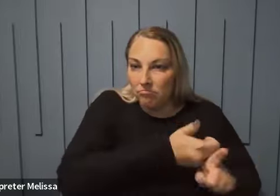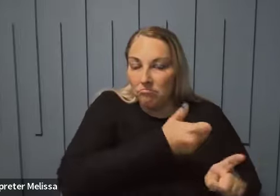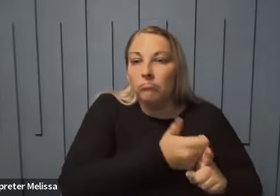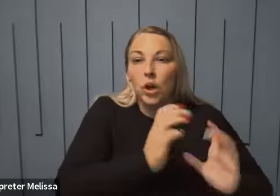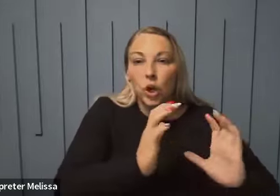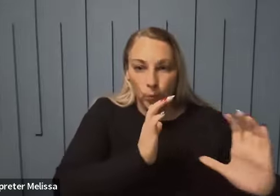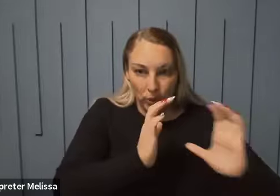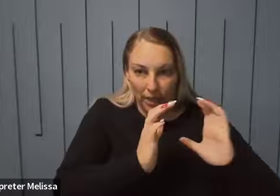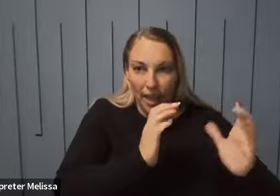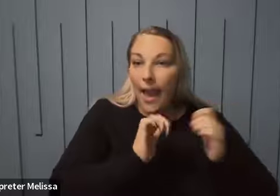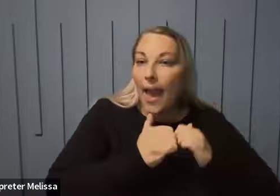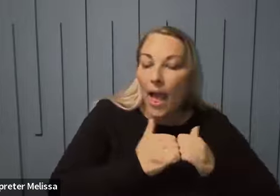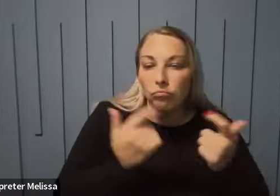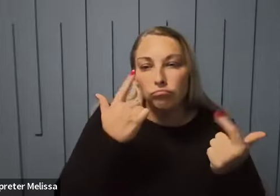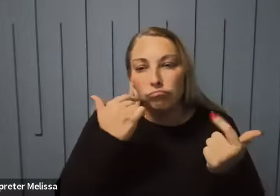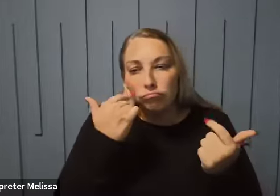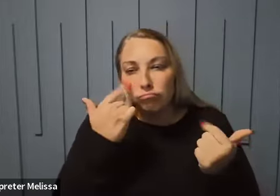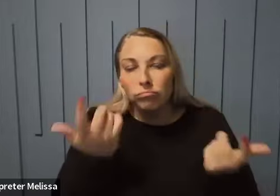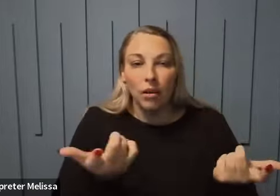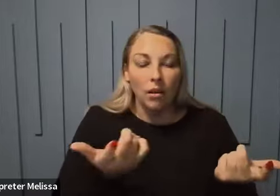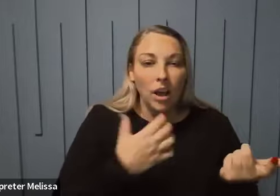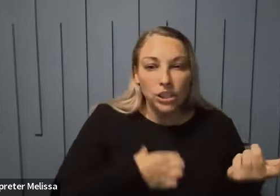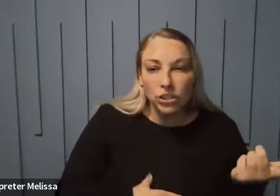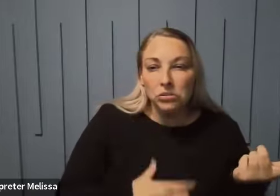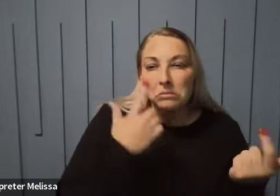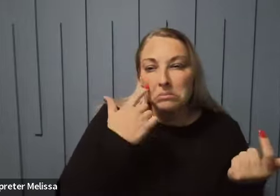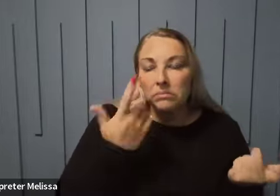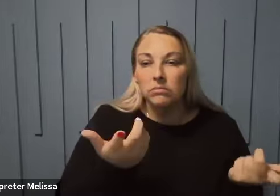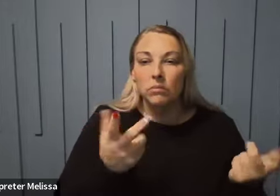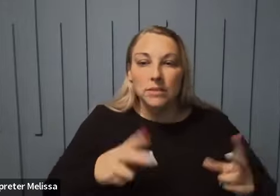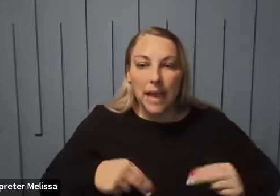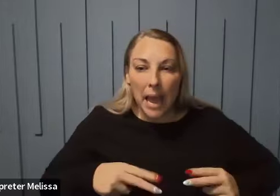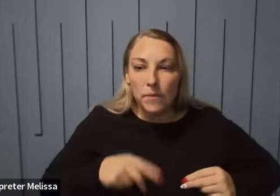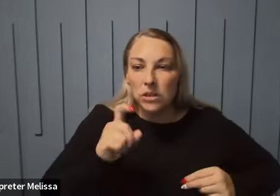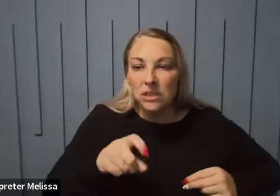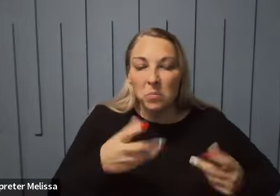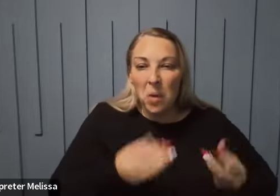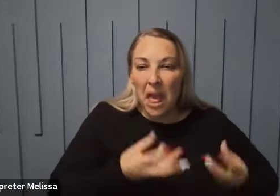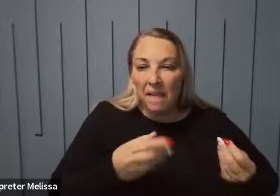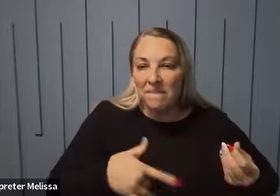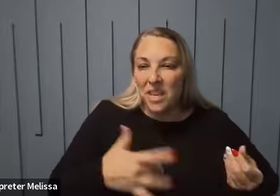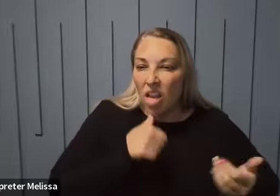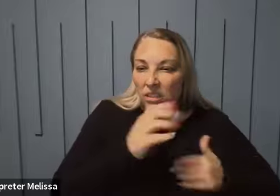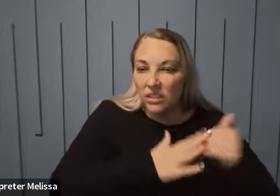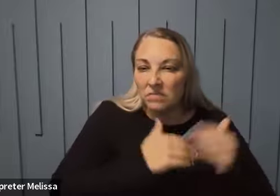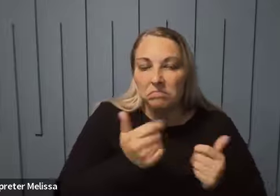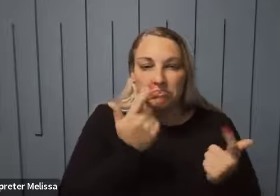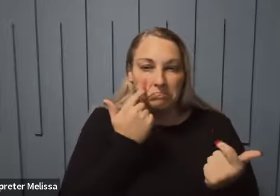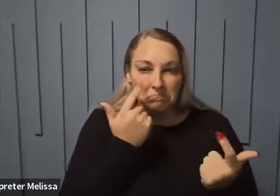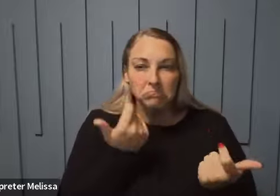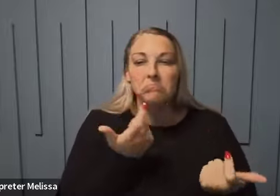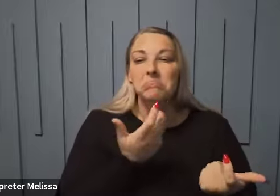they are crying when they're hungry or their diaper's wet. So they are communicating before formal language is developing.